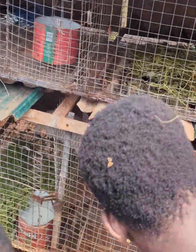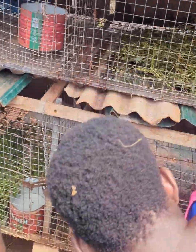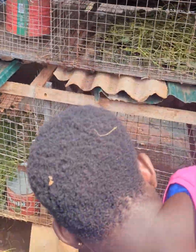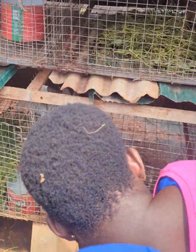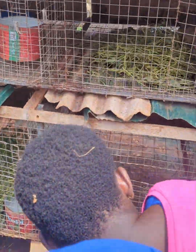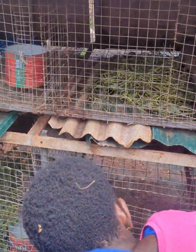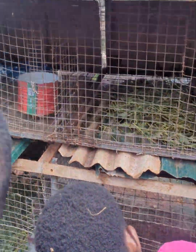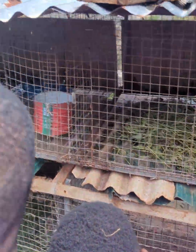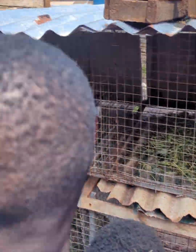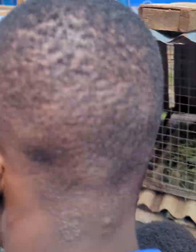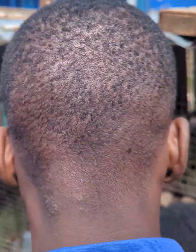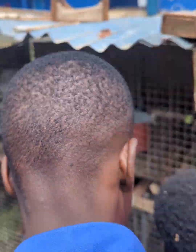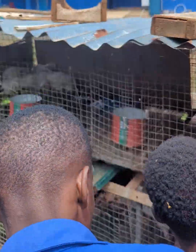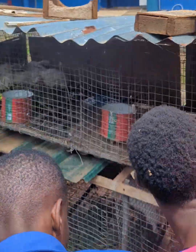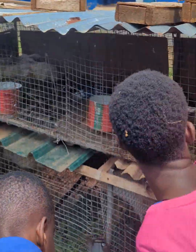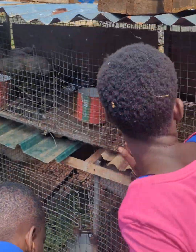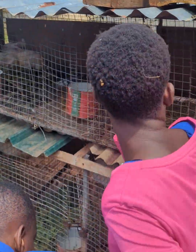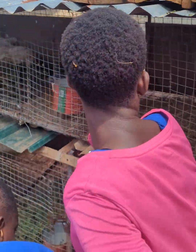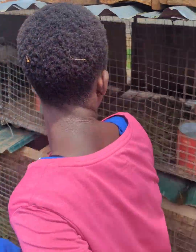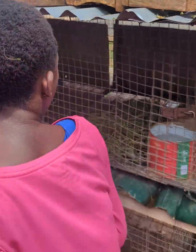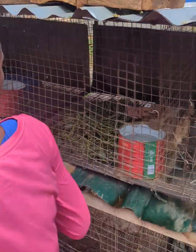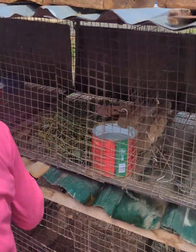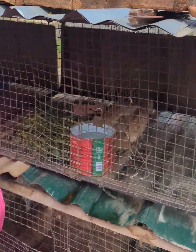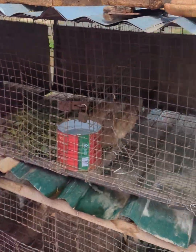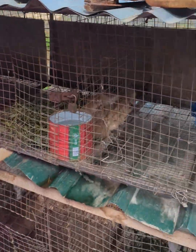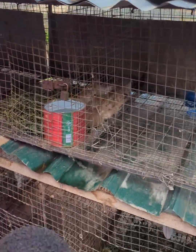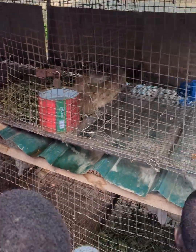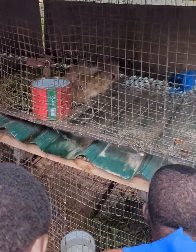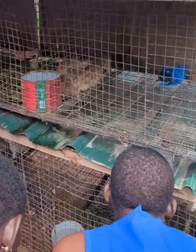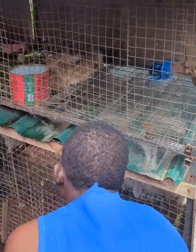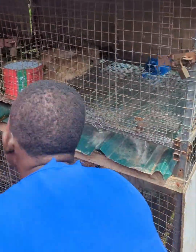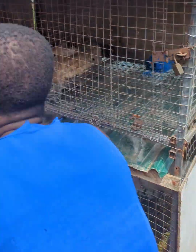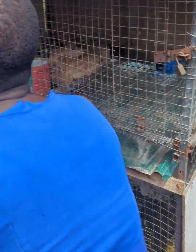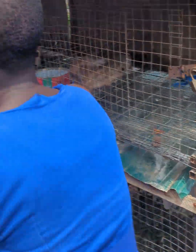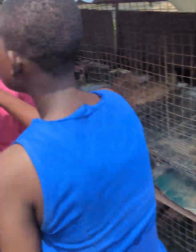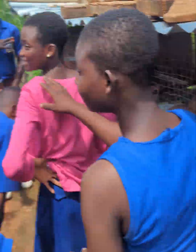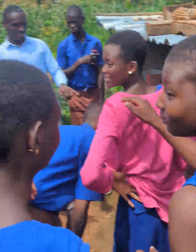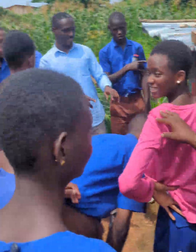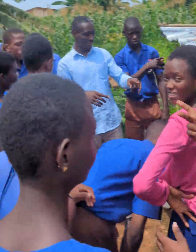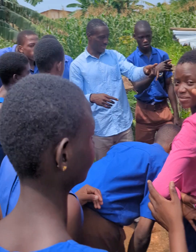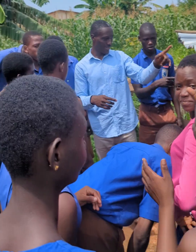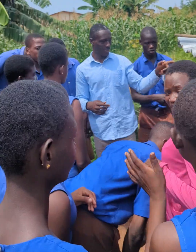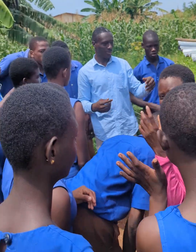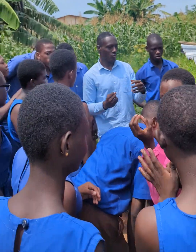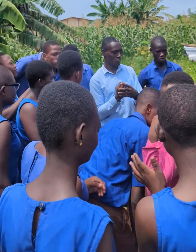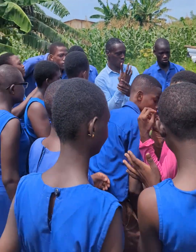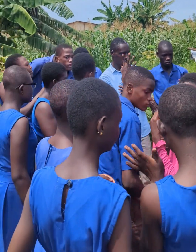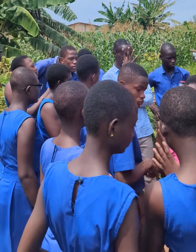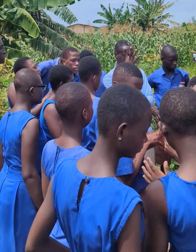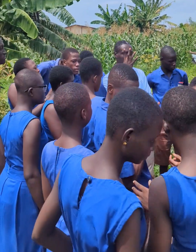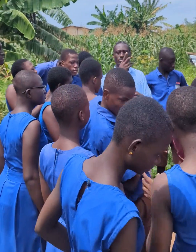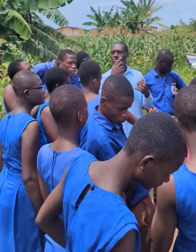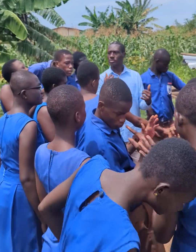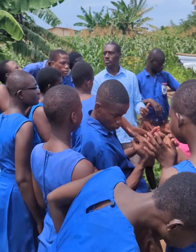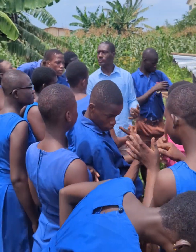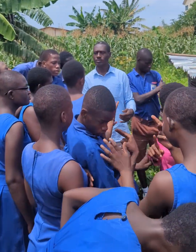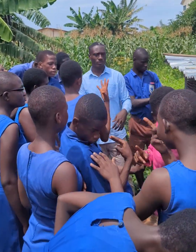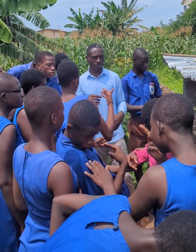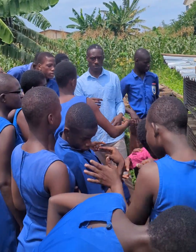there, and then they asked the reason why, and I also had to explain that to them. Since they were the young ones